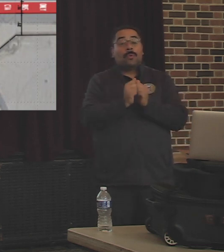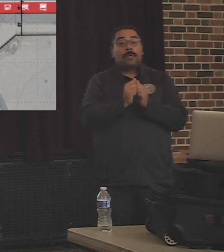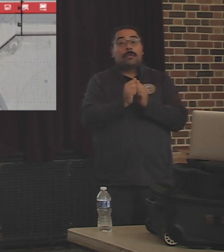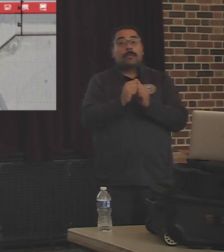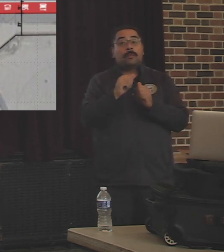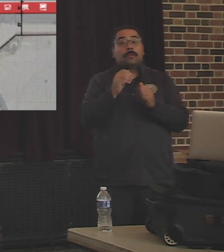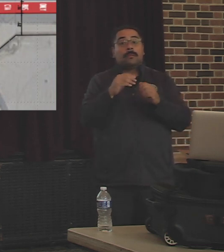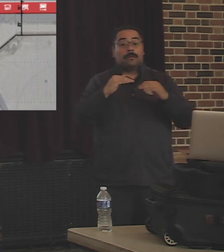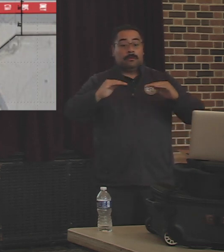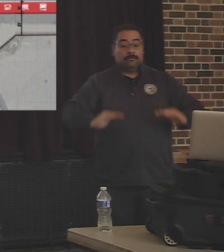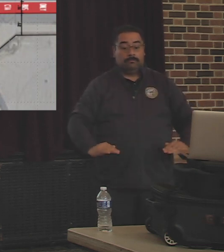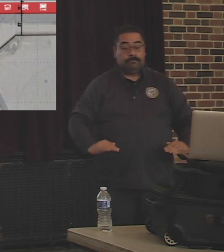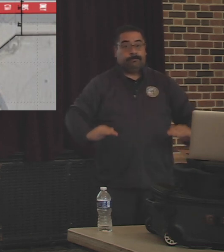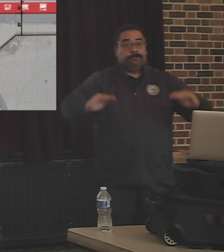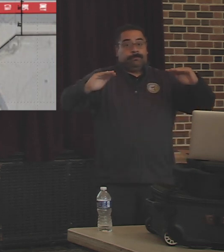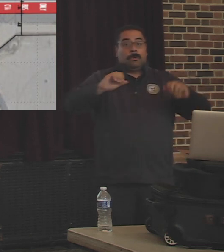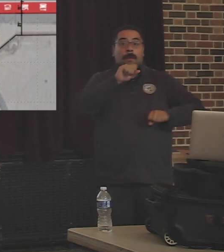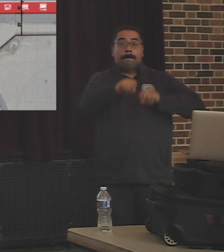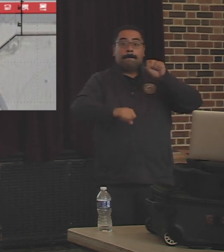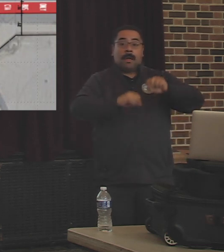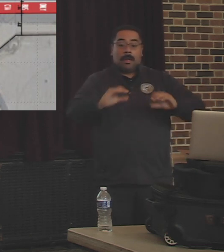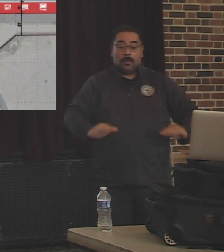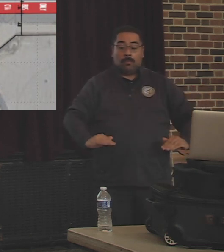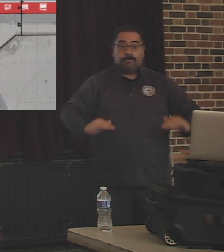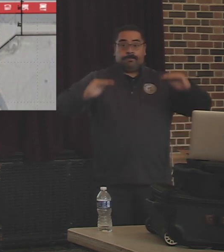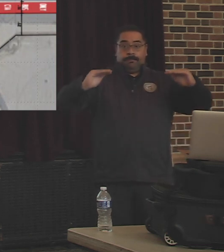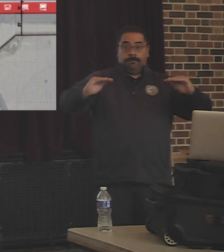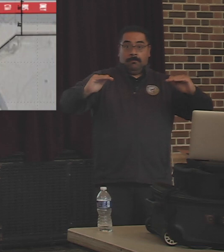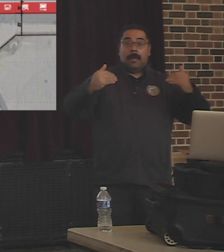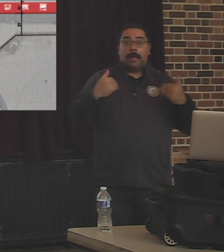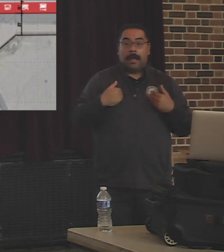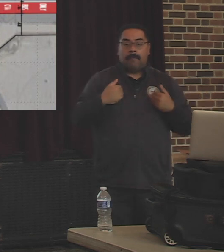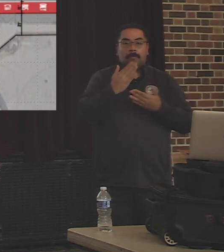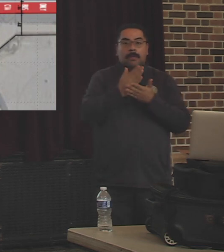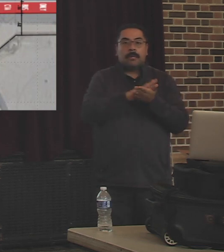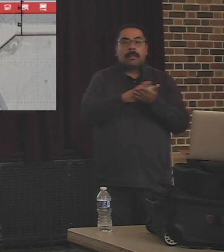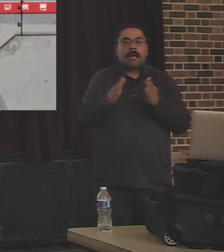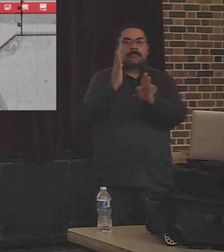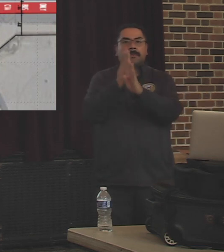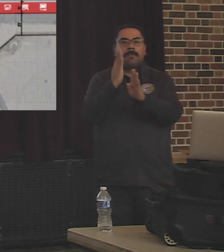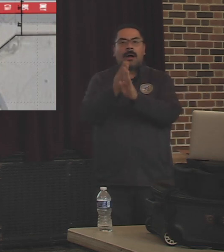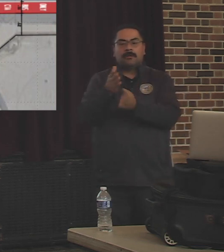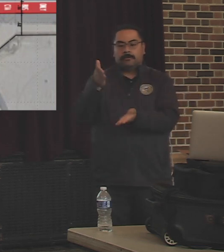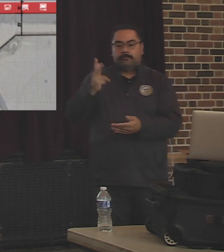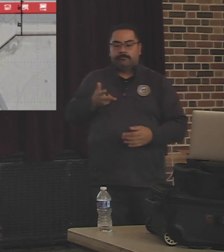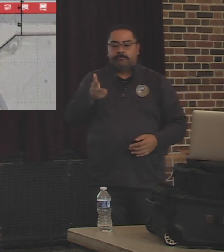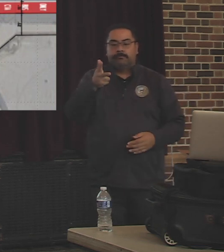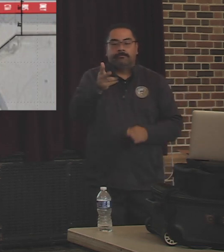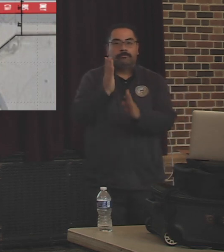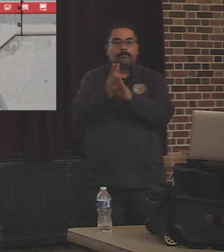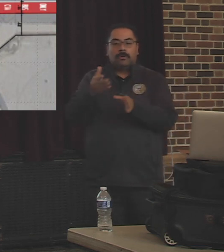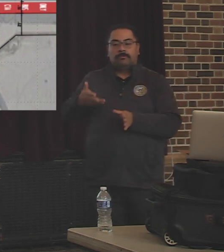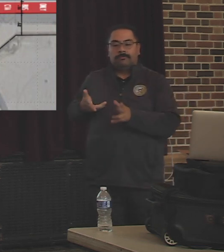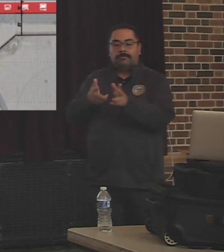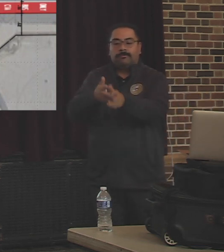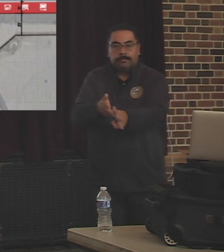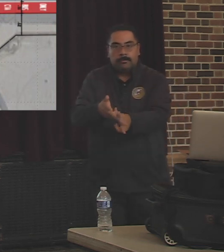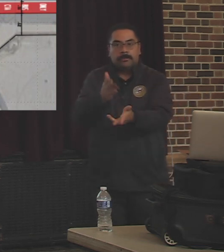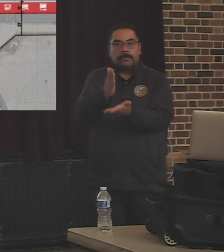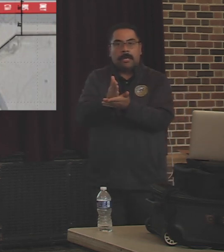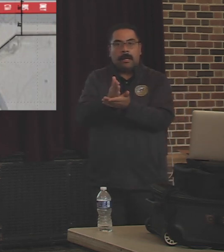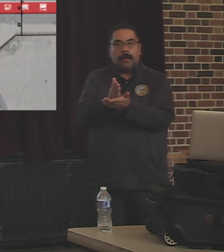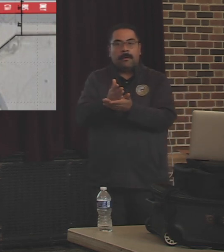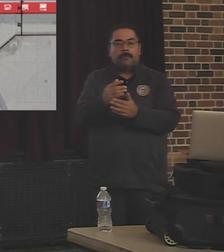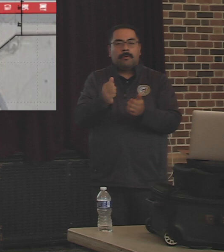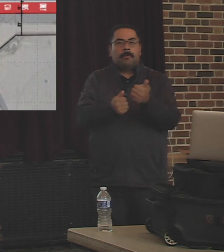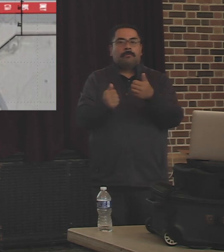the elevated bike lanes, we've got some nice bus stops on Halsted, where the bus will, kind of like